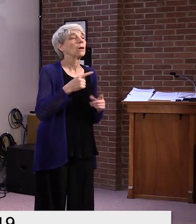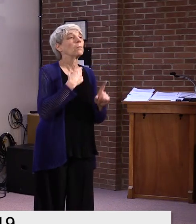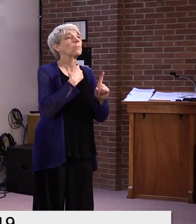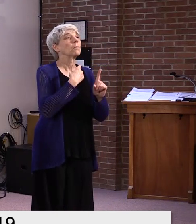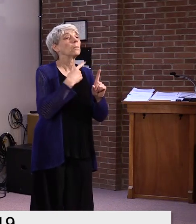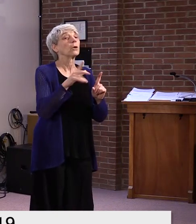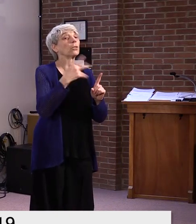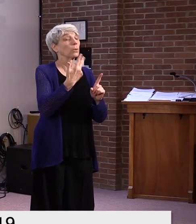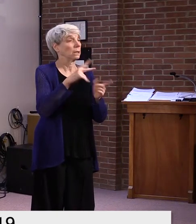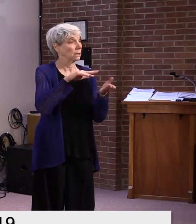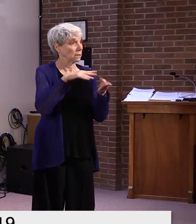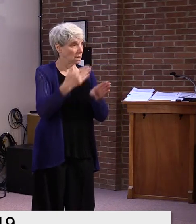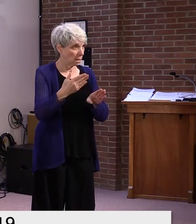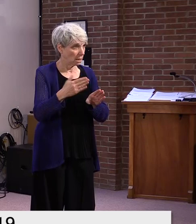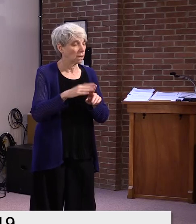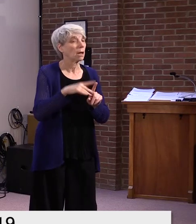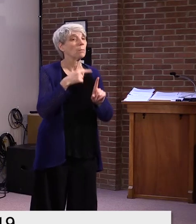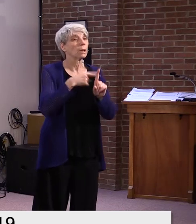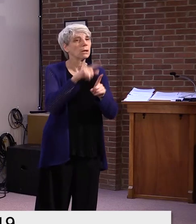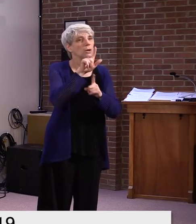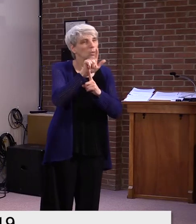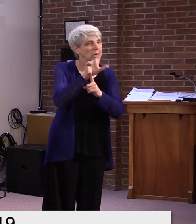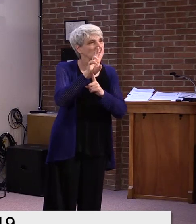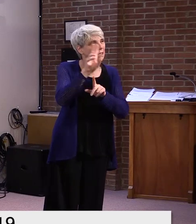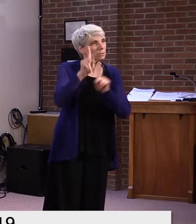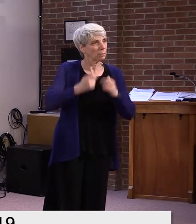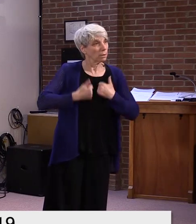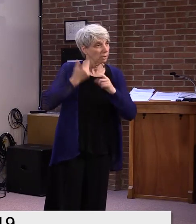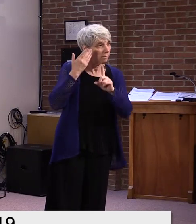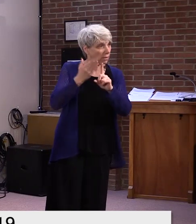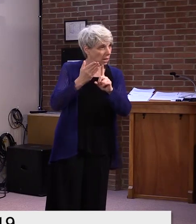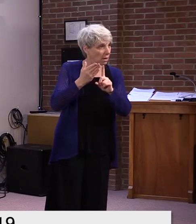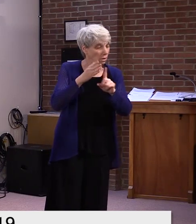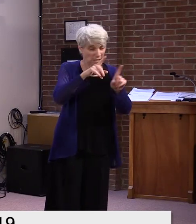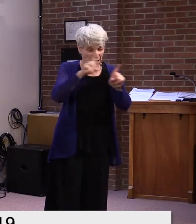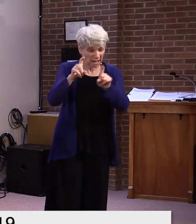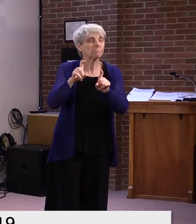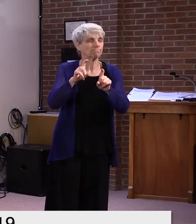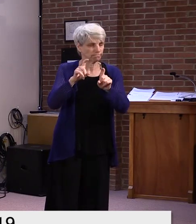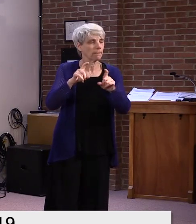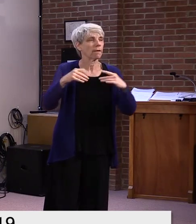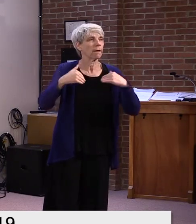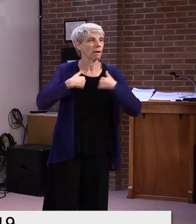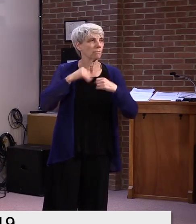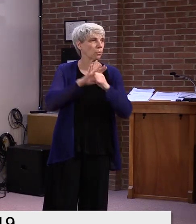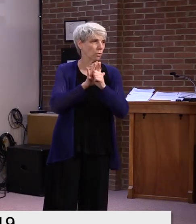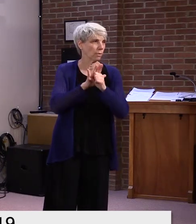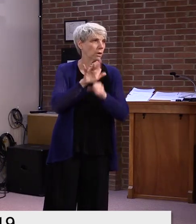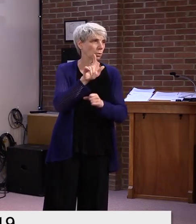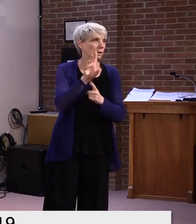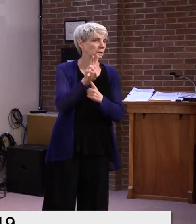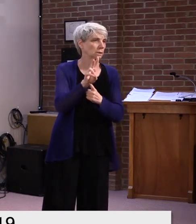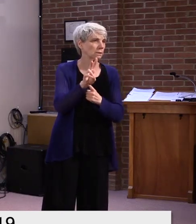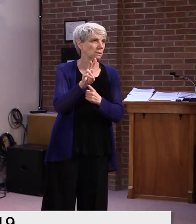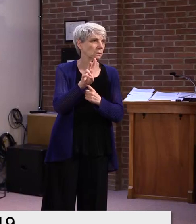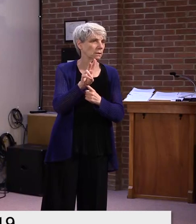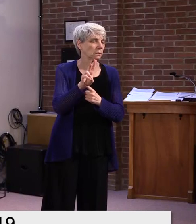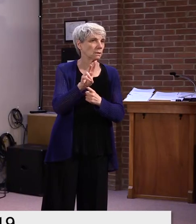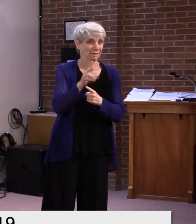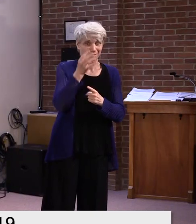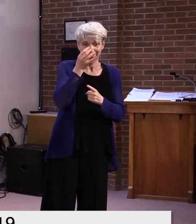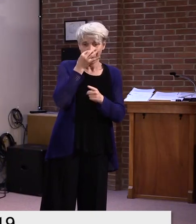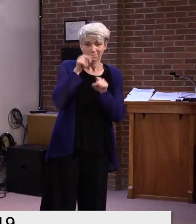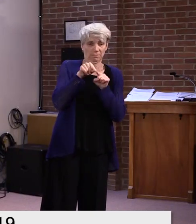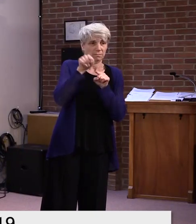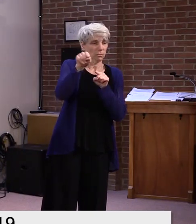26 people at the facility have tested positive. As many of you know, we are doing an aggressive